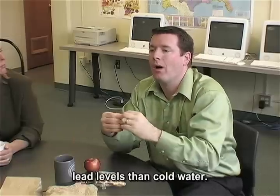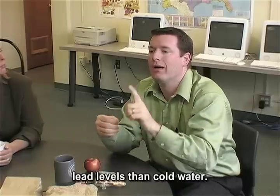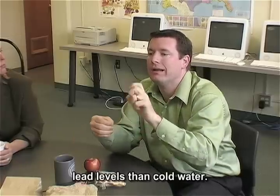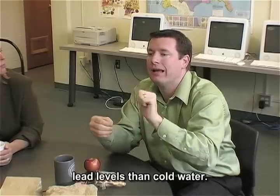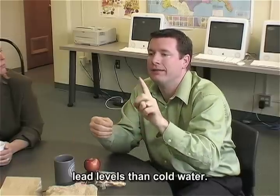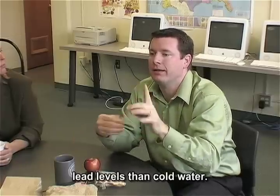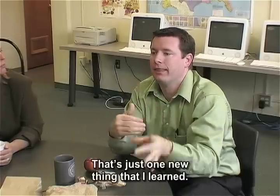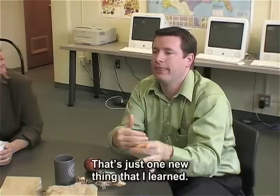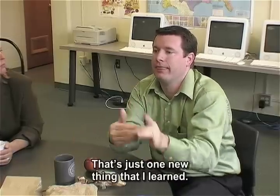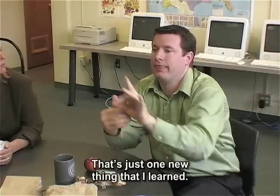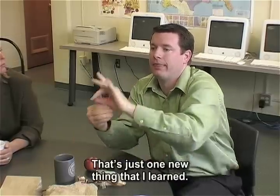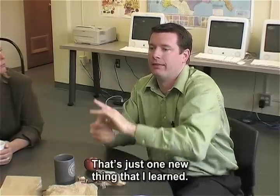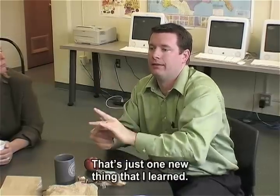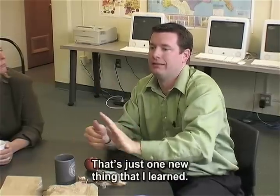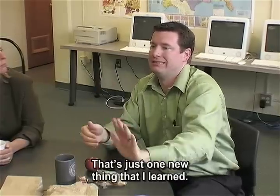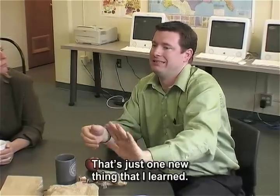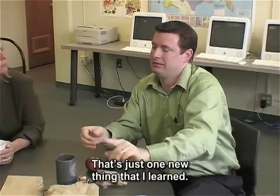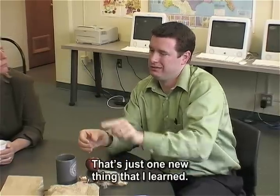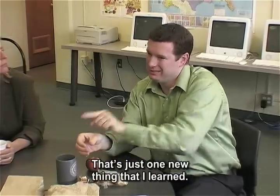That's just one new thing that I learned.